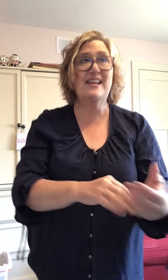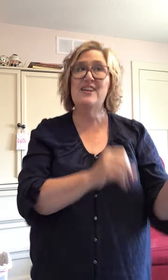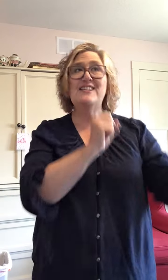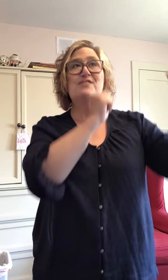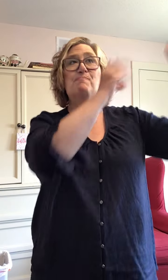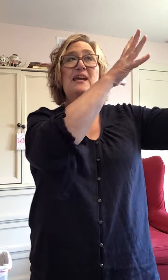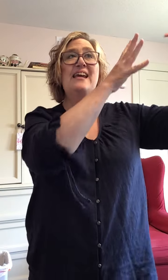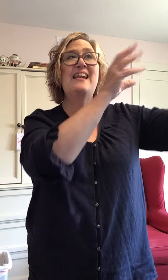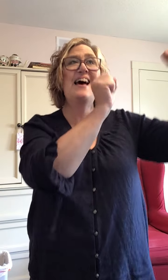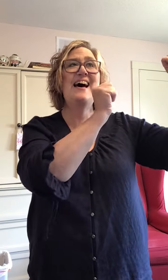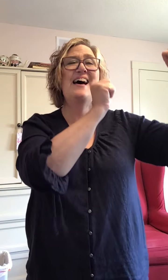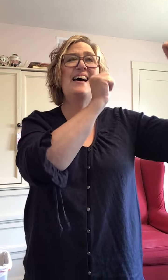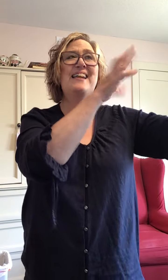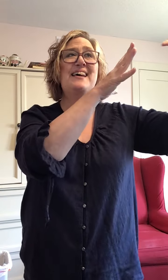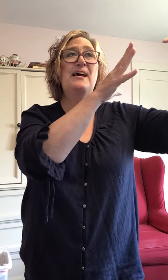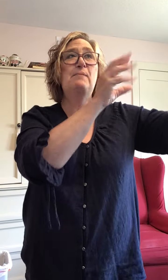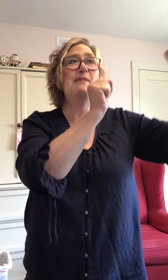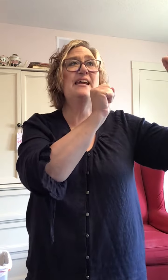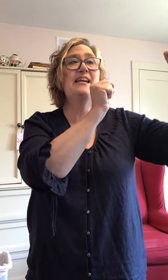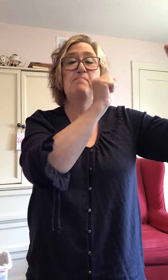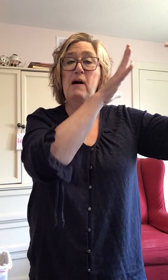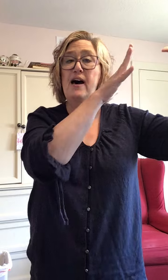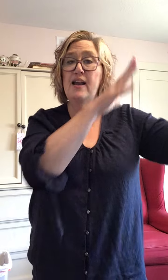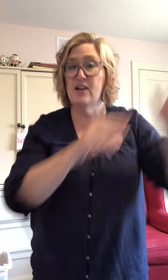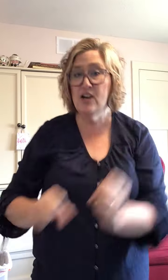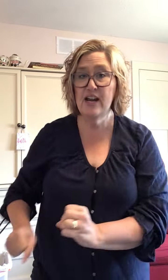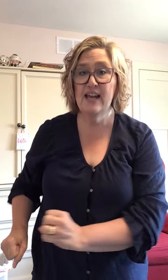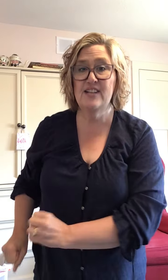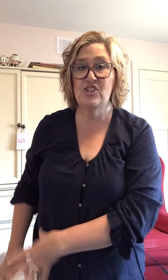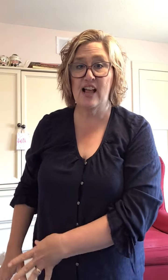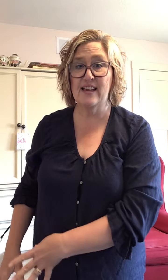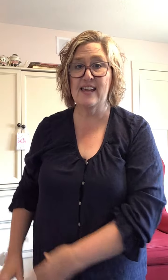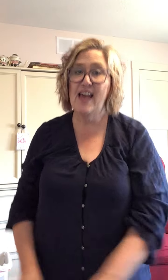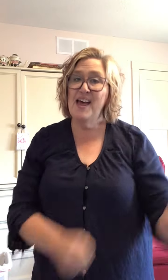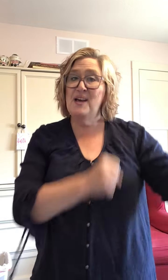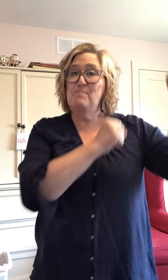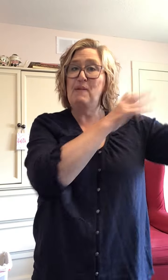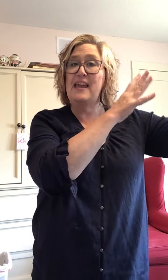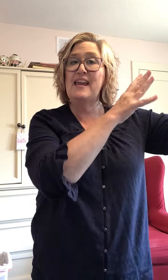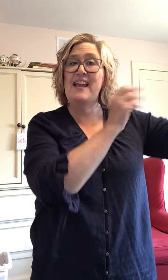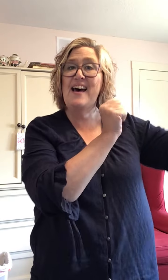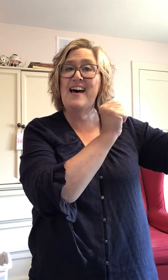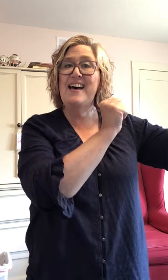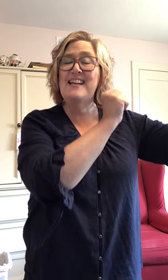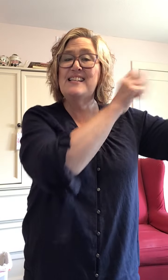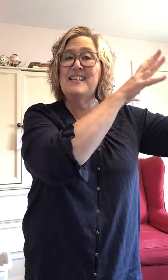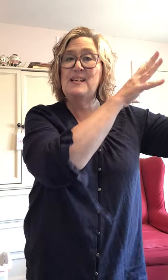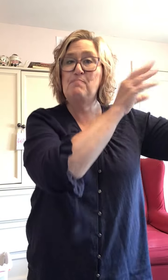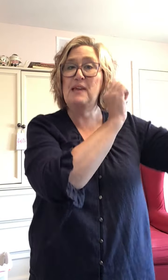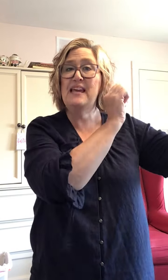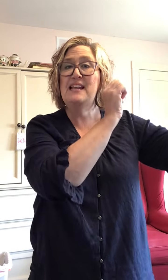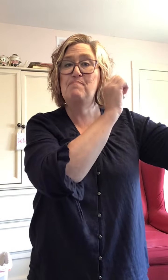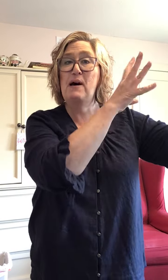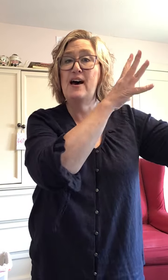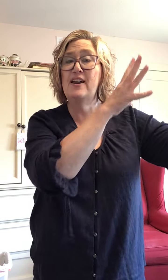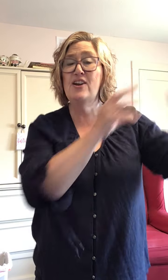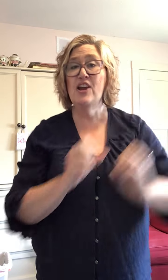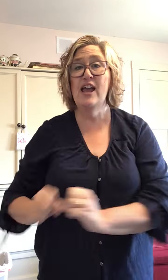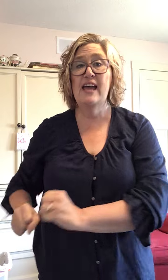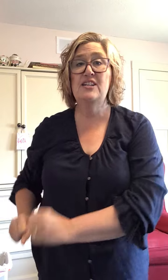in your peanut, peanut butter, and jelly. Peanut, peanut butter, and